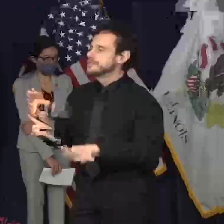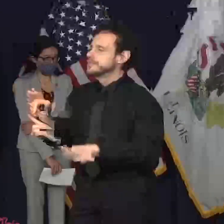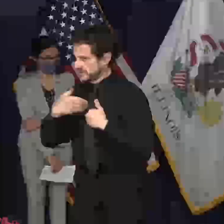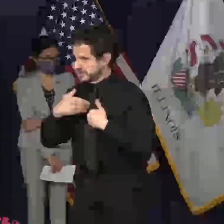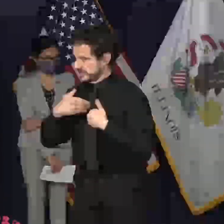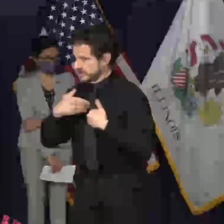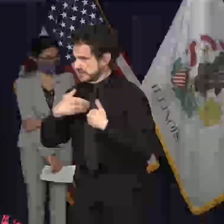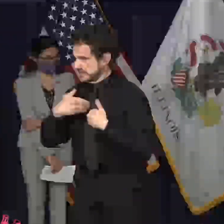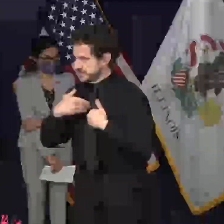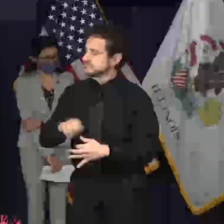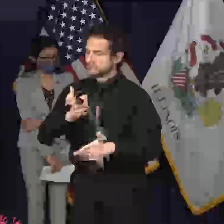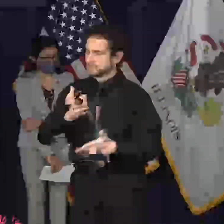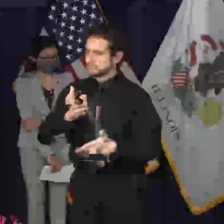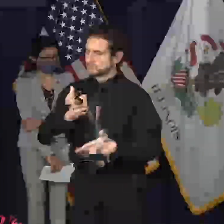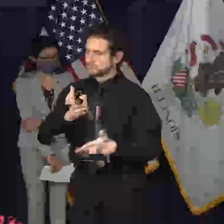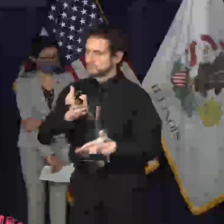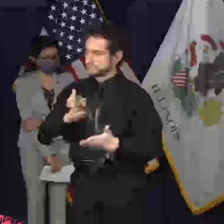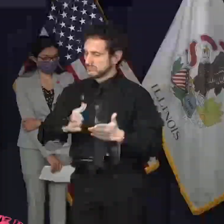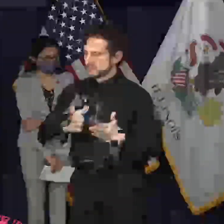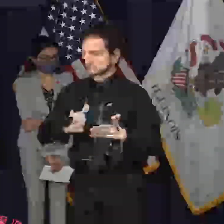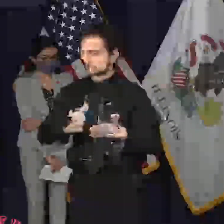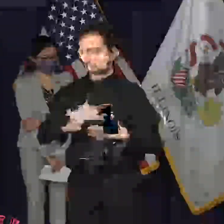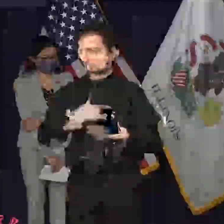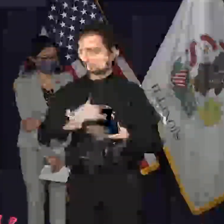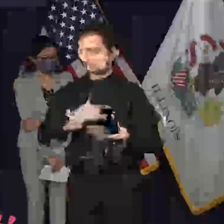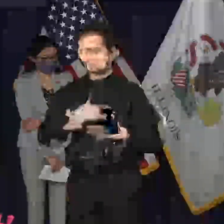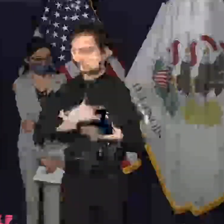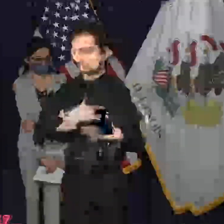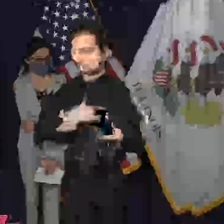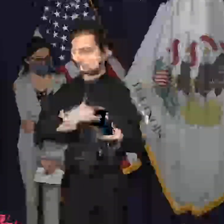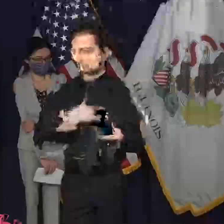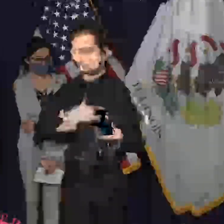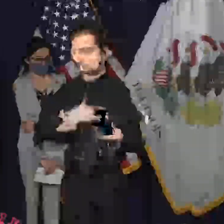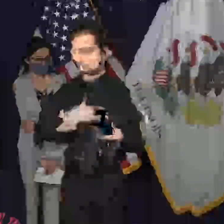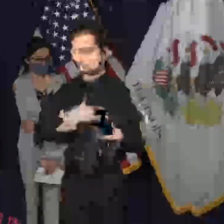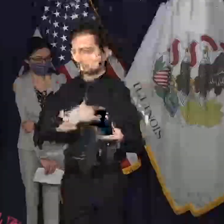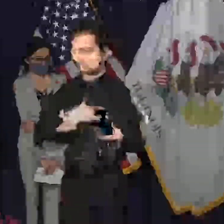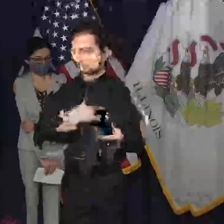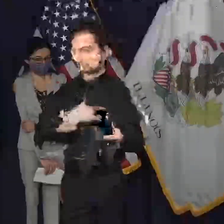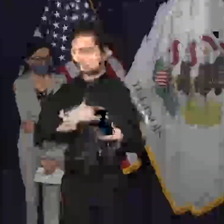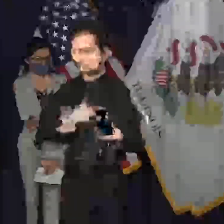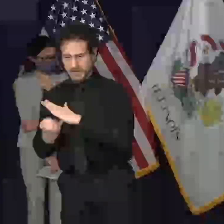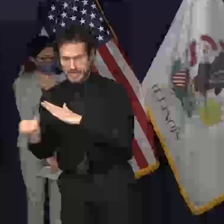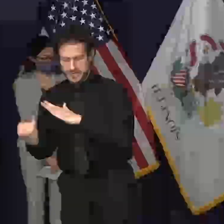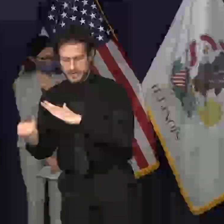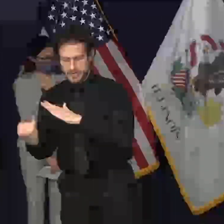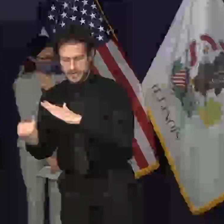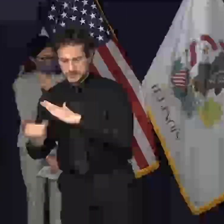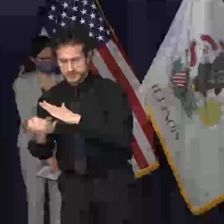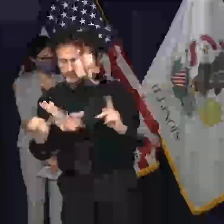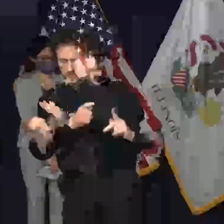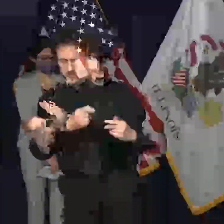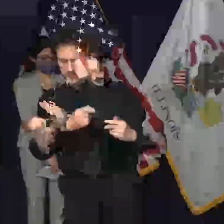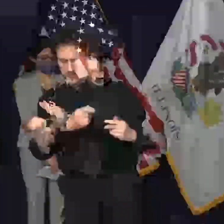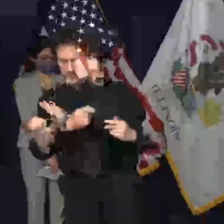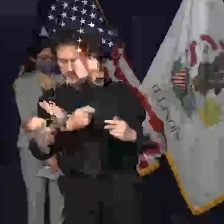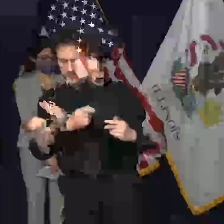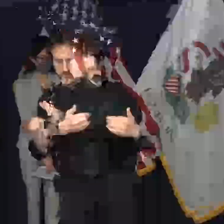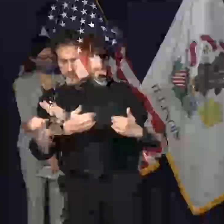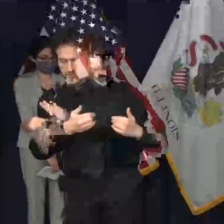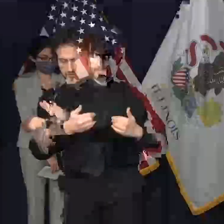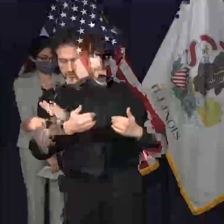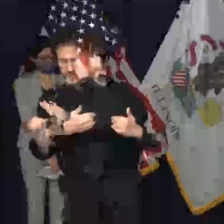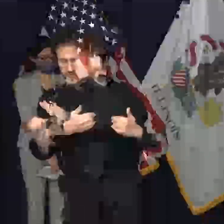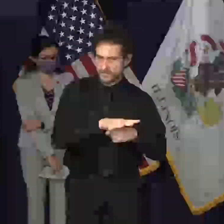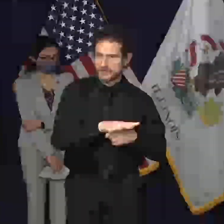people who are in isolation or people who are COVID positive. And of course, I think there's no question